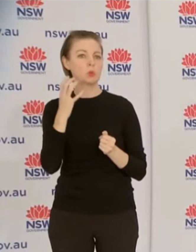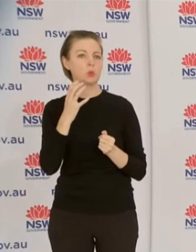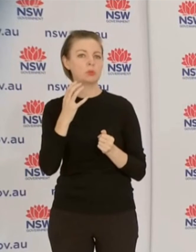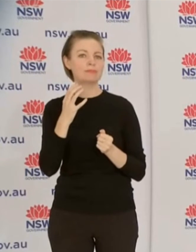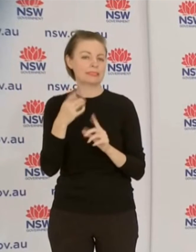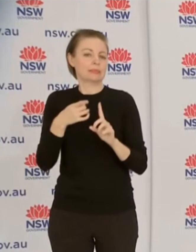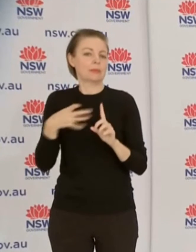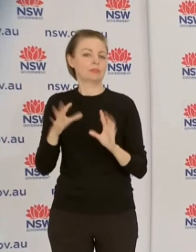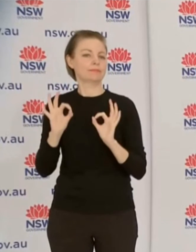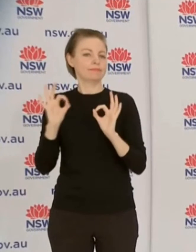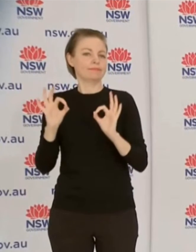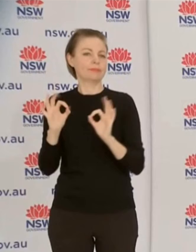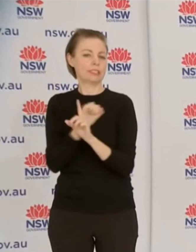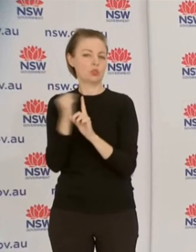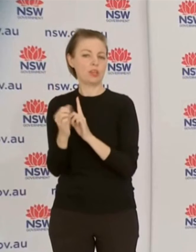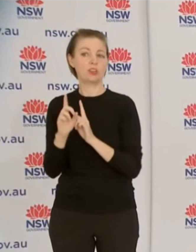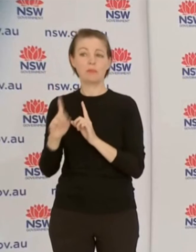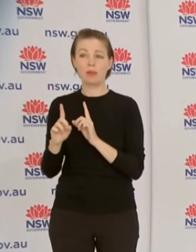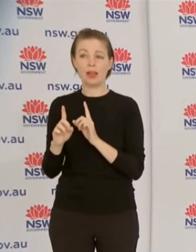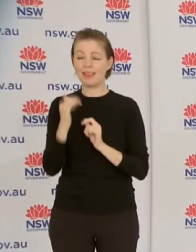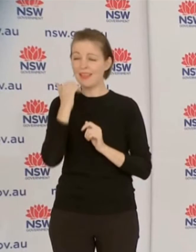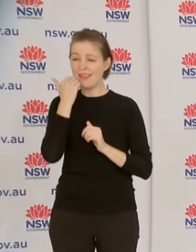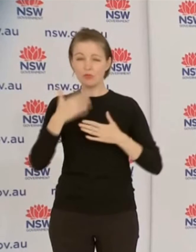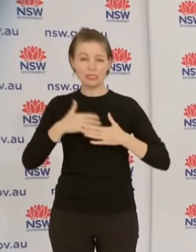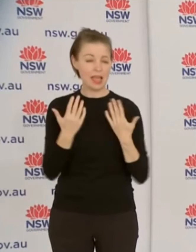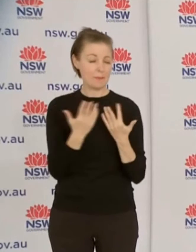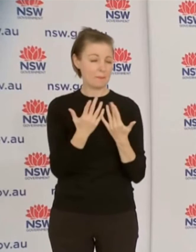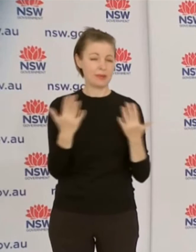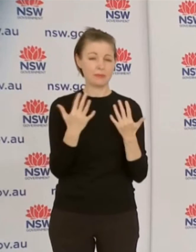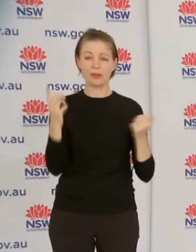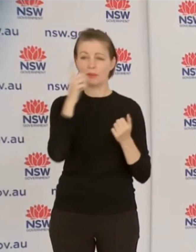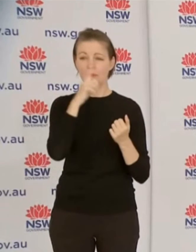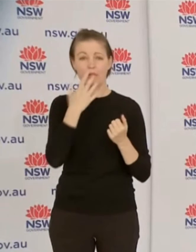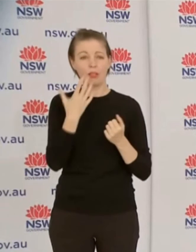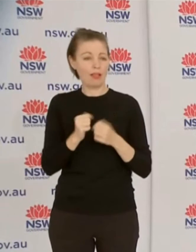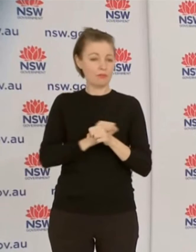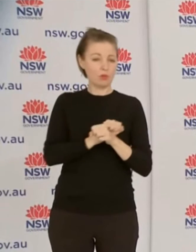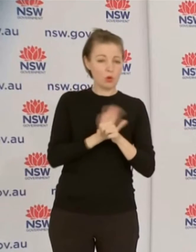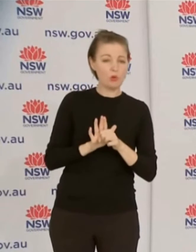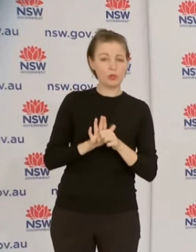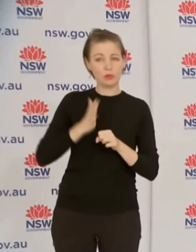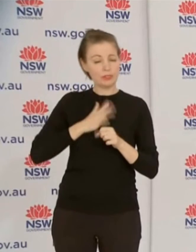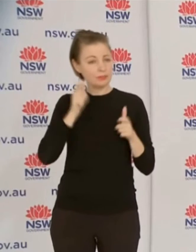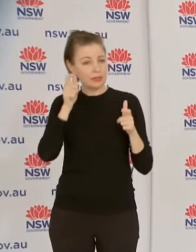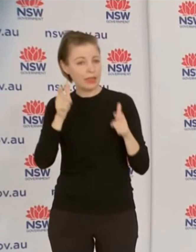like that every day. And that's why all of us, no matter which state we govern and